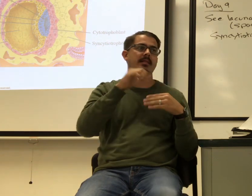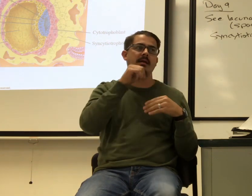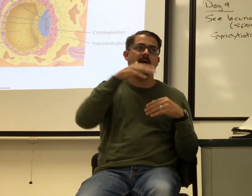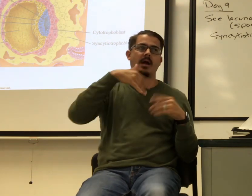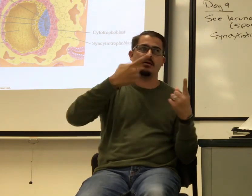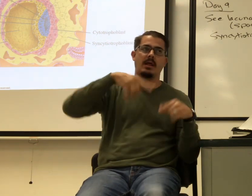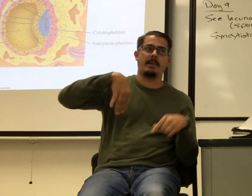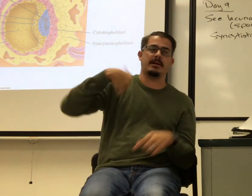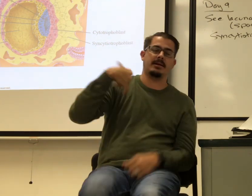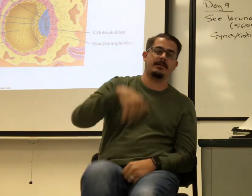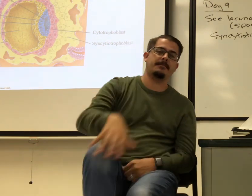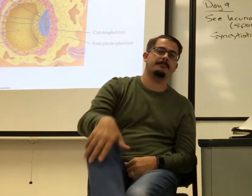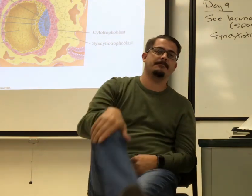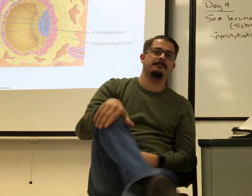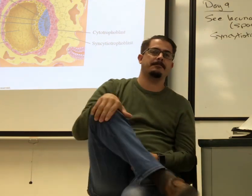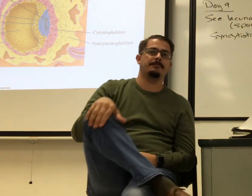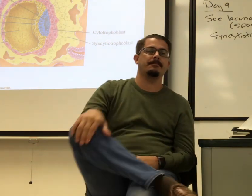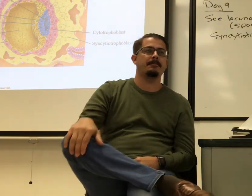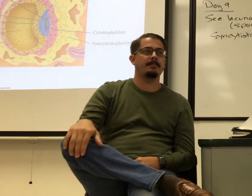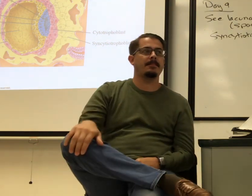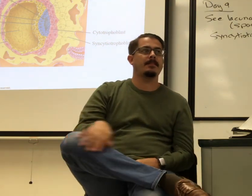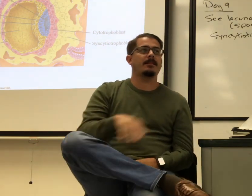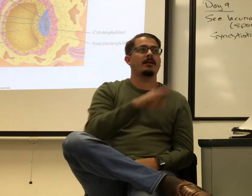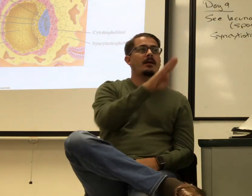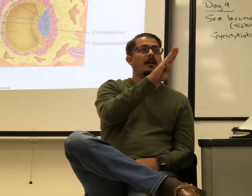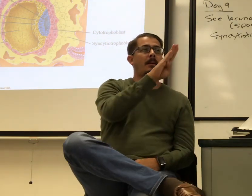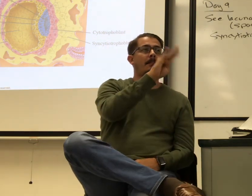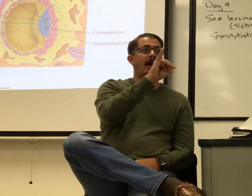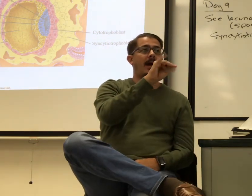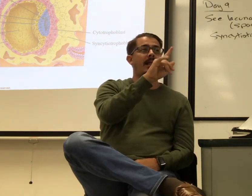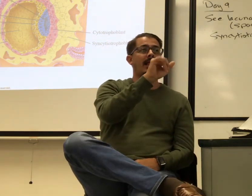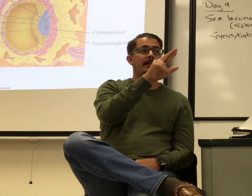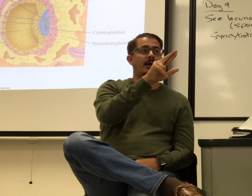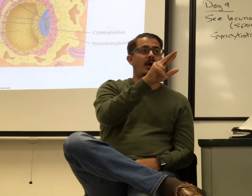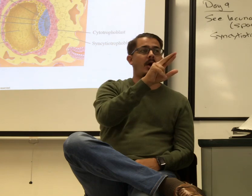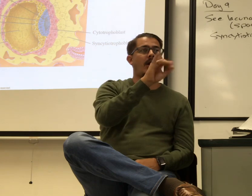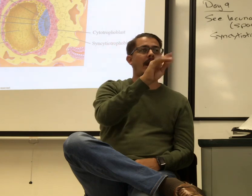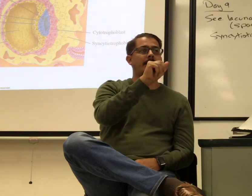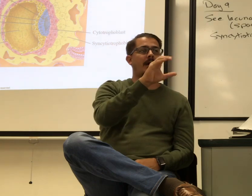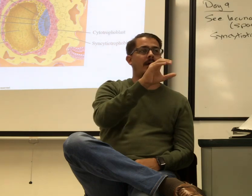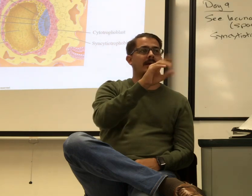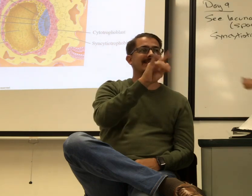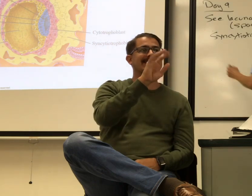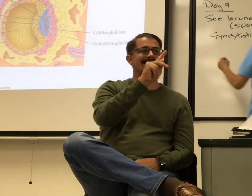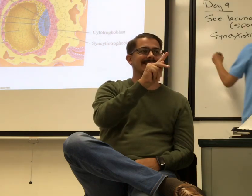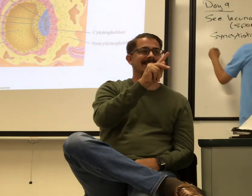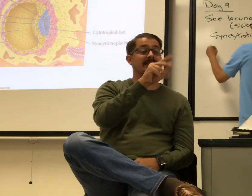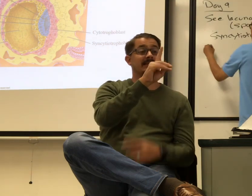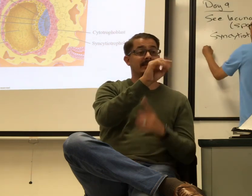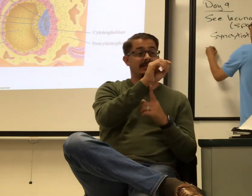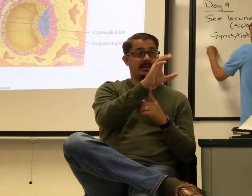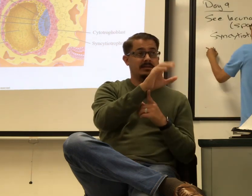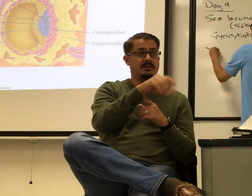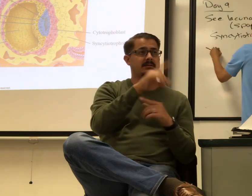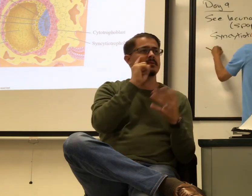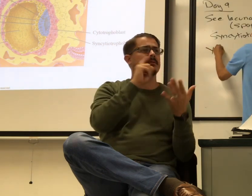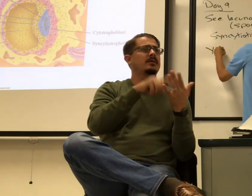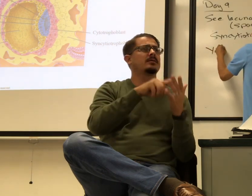We see our bilaminar embryonic disc. We see yolk sac.